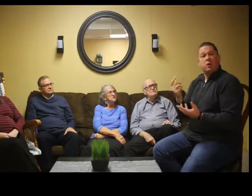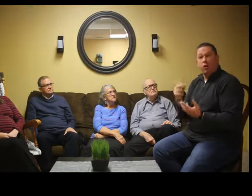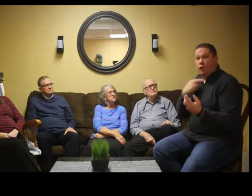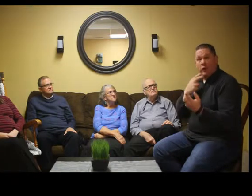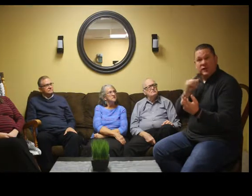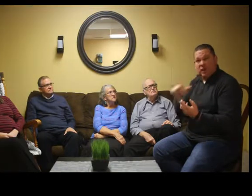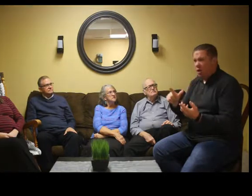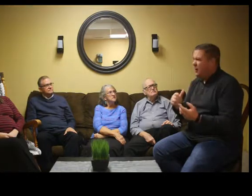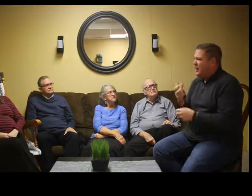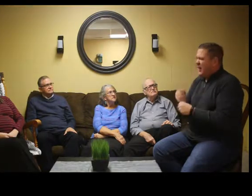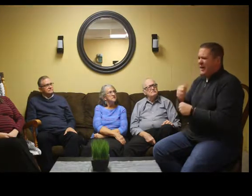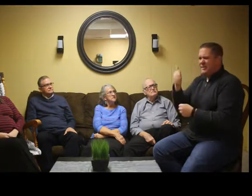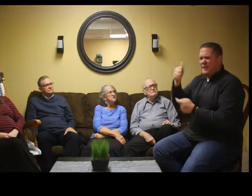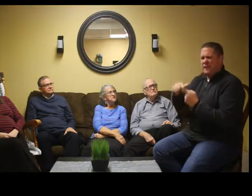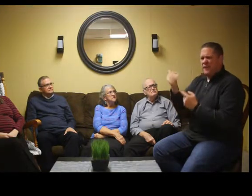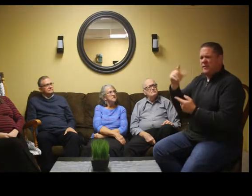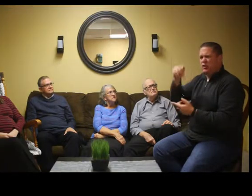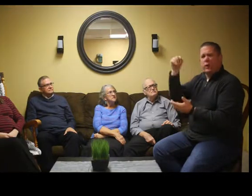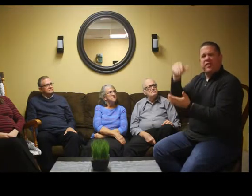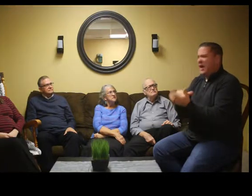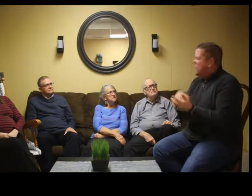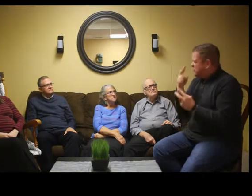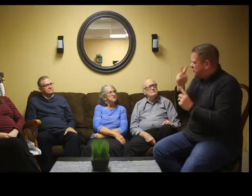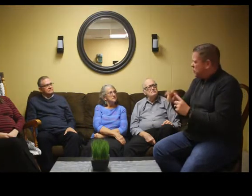no voicing at all, I get 10 to 15 to 20,000 views